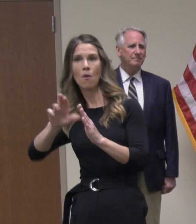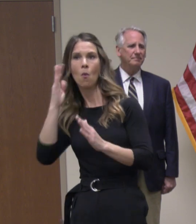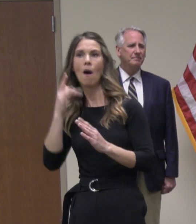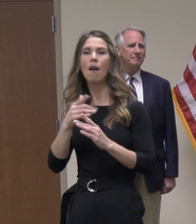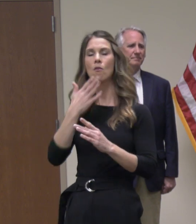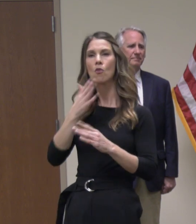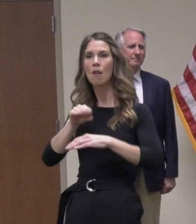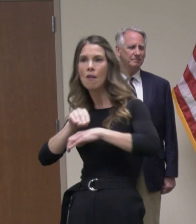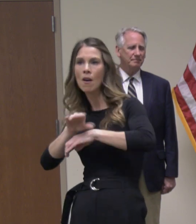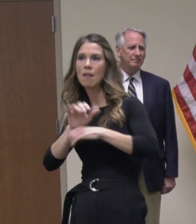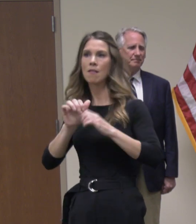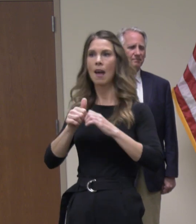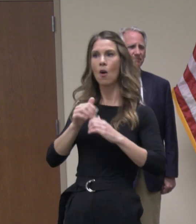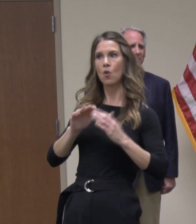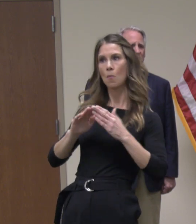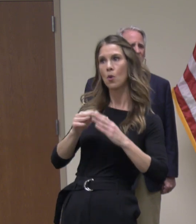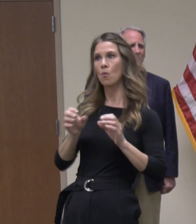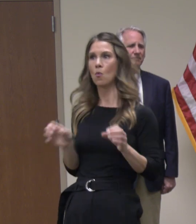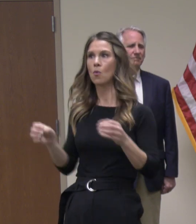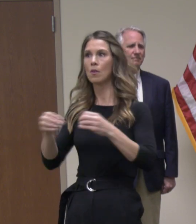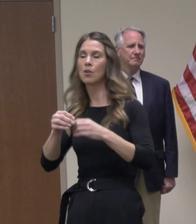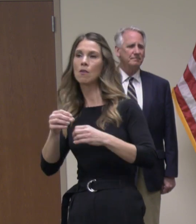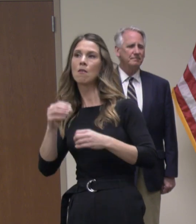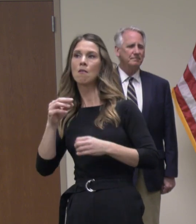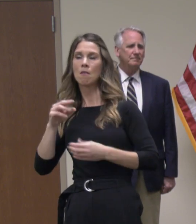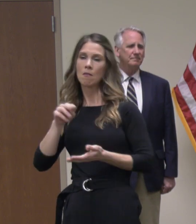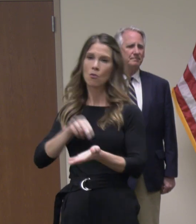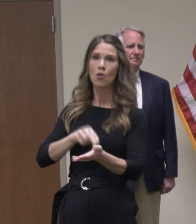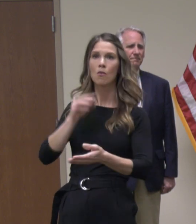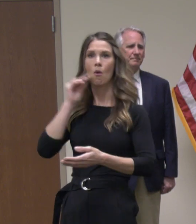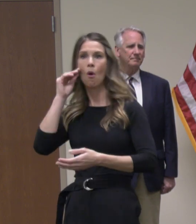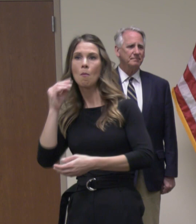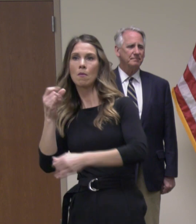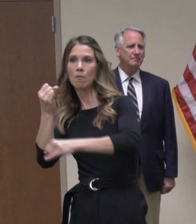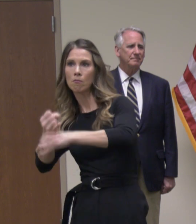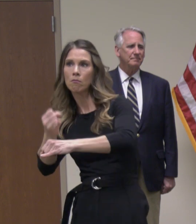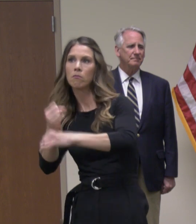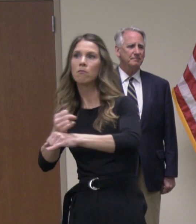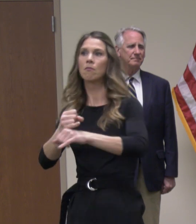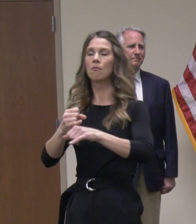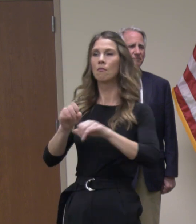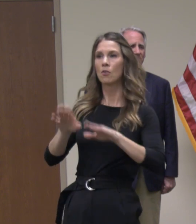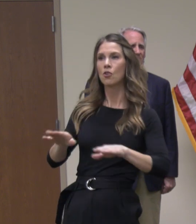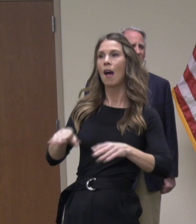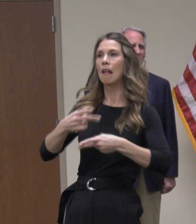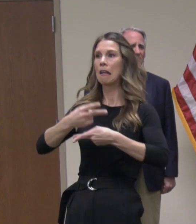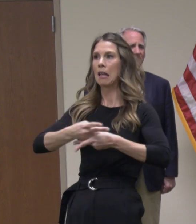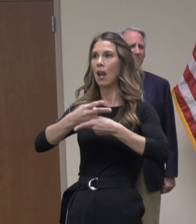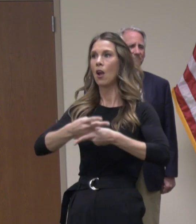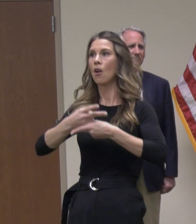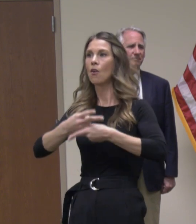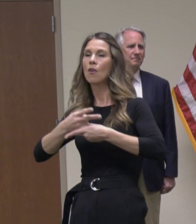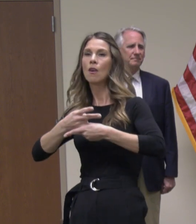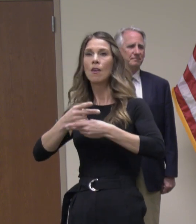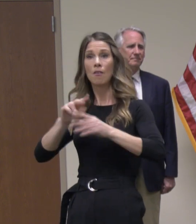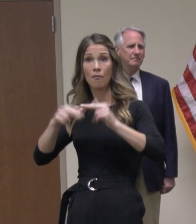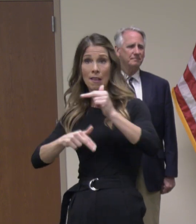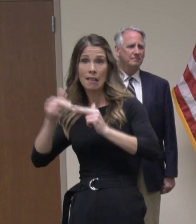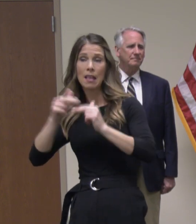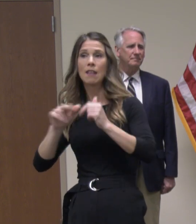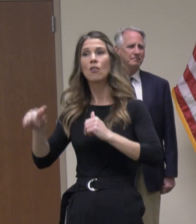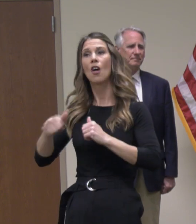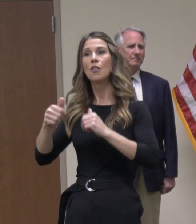community organizations, residential facilities, healthcare settings, childcare facilities, and employers should be doing now to